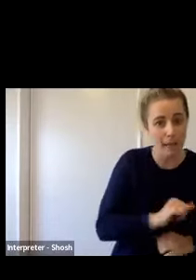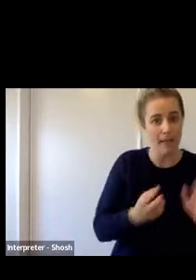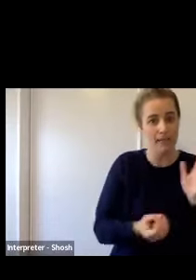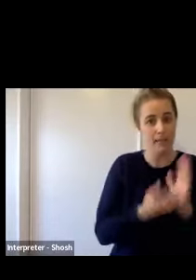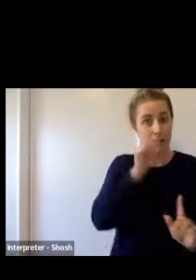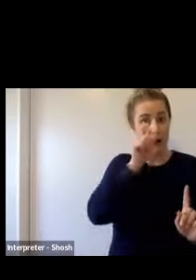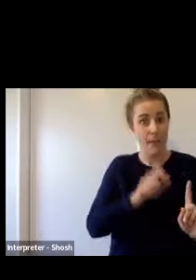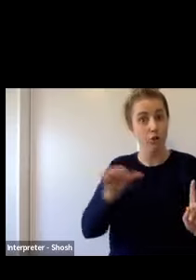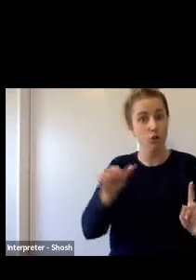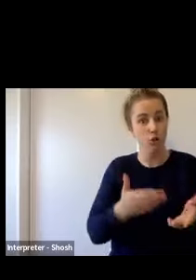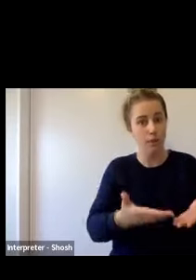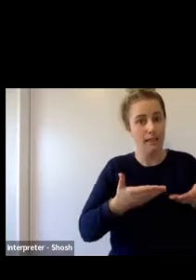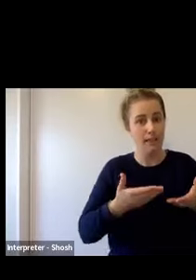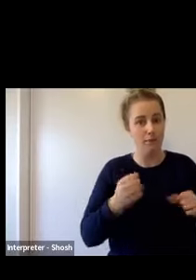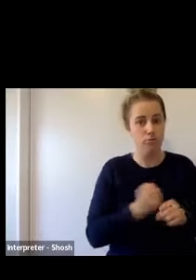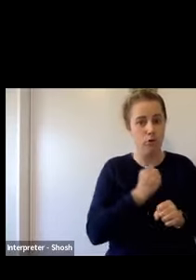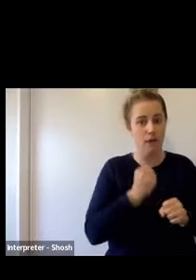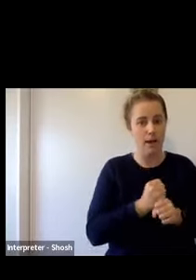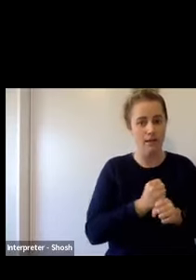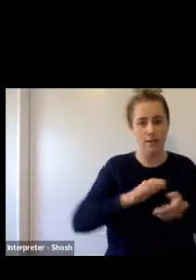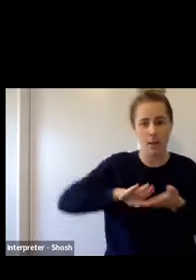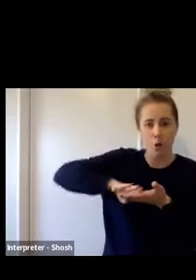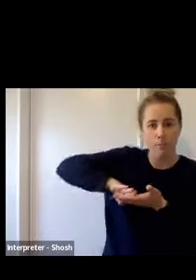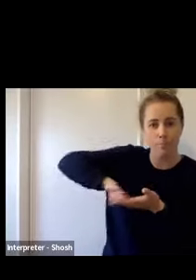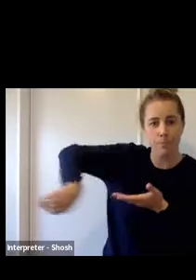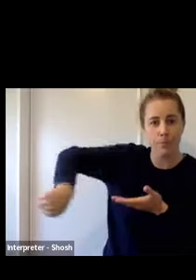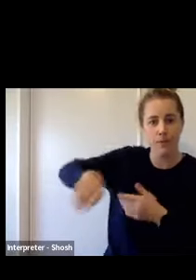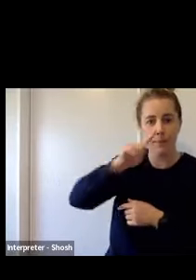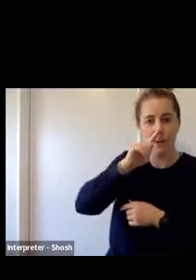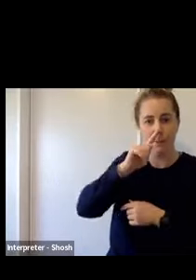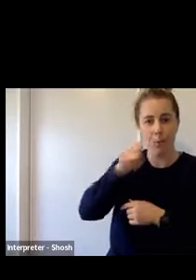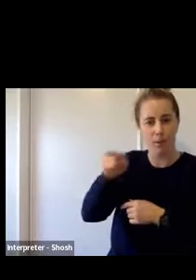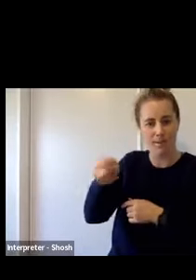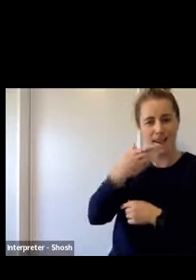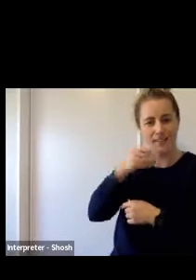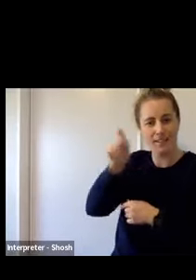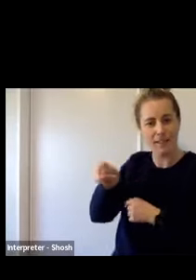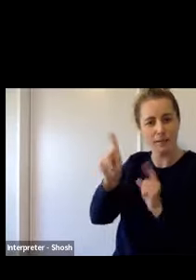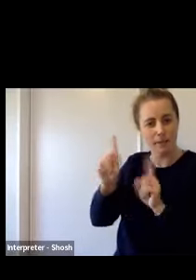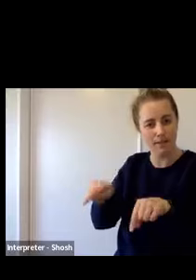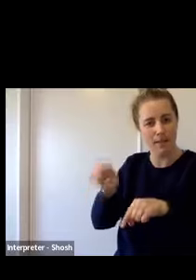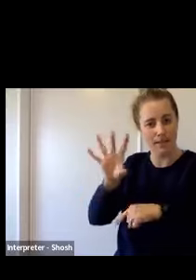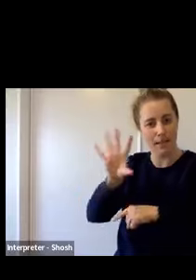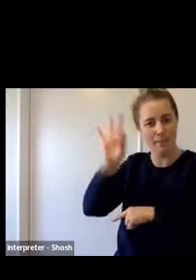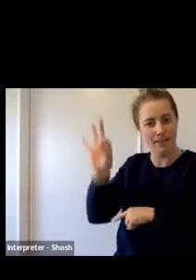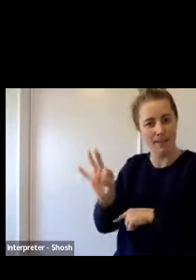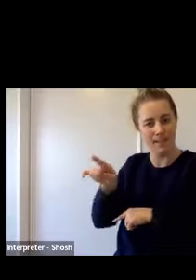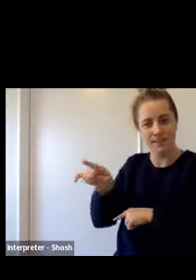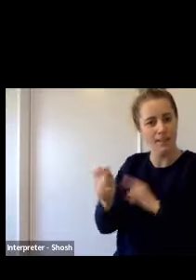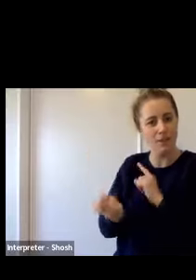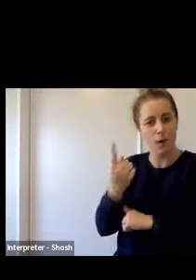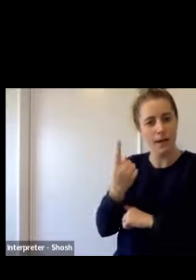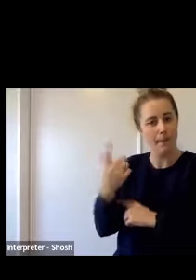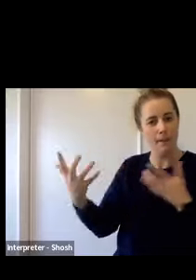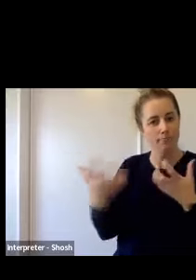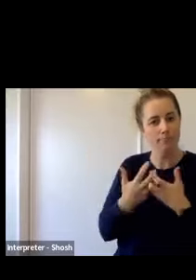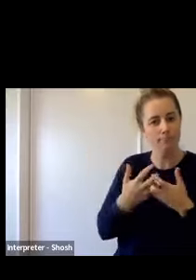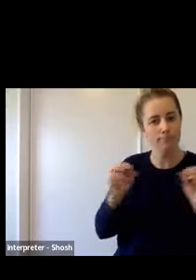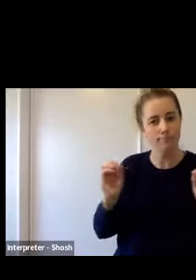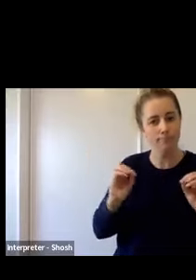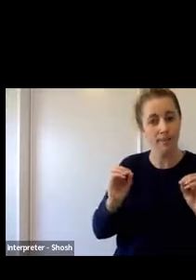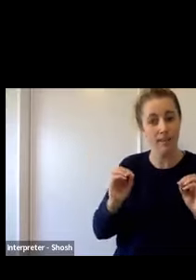product that doesn't exclude a tenth of their potential customer base, but this is not happening. We're loath